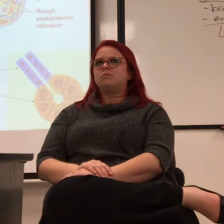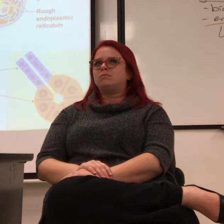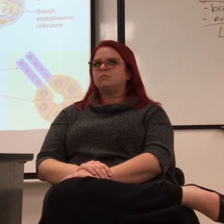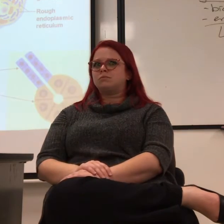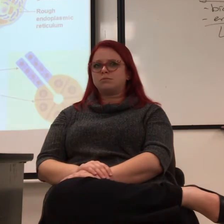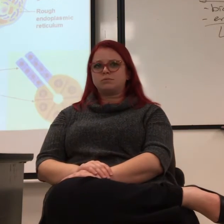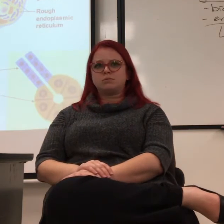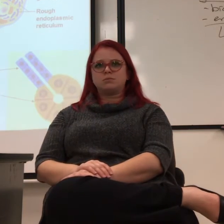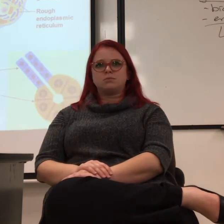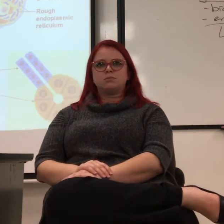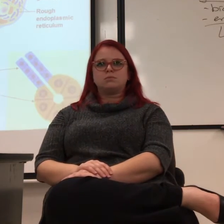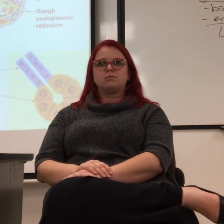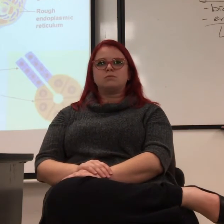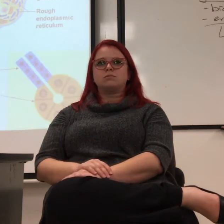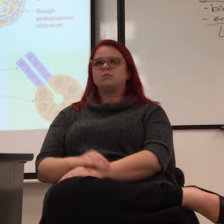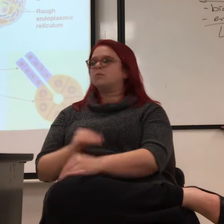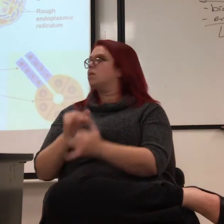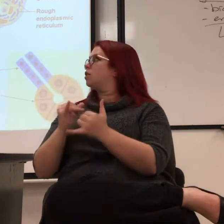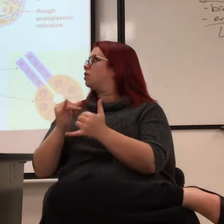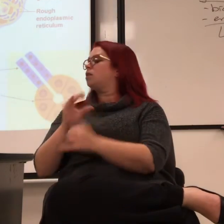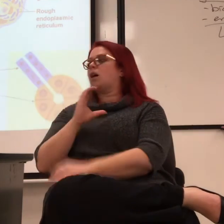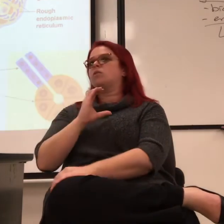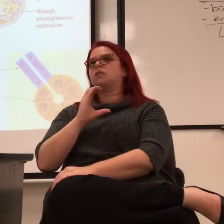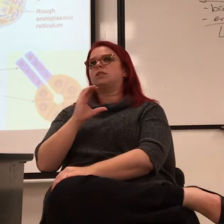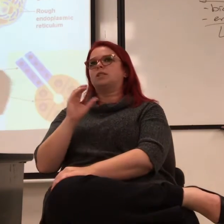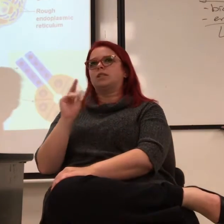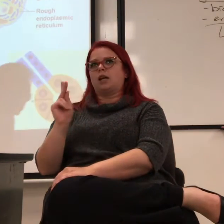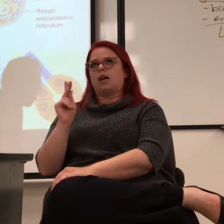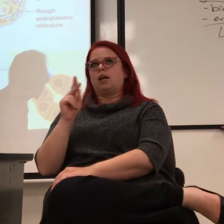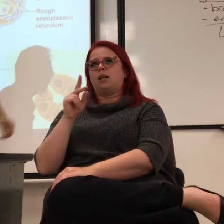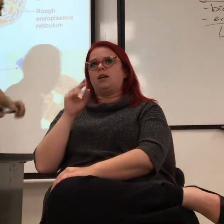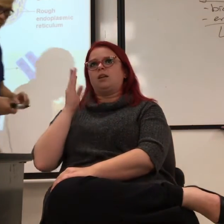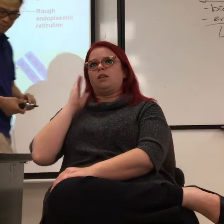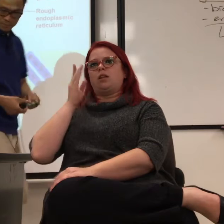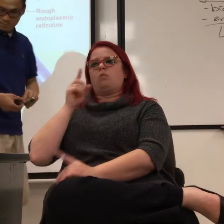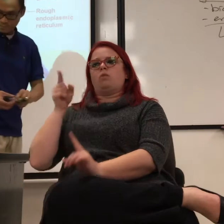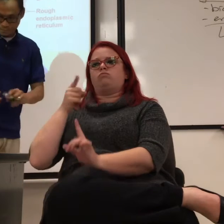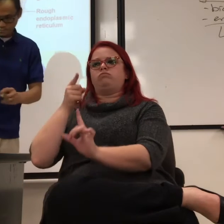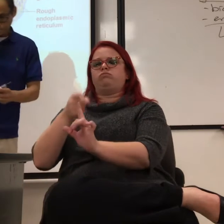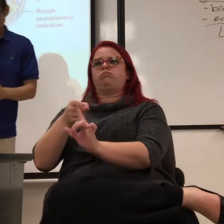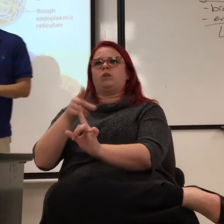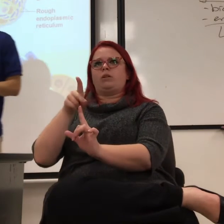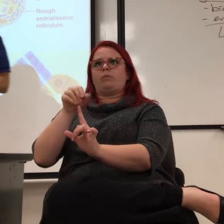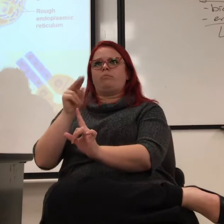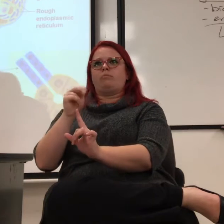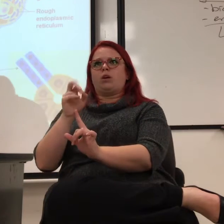Okay, let's learn about secretin and CCK. They target the pancreas.